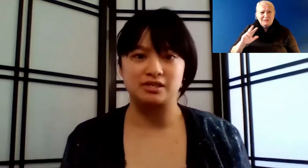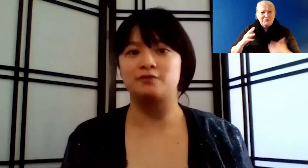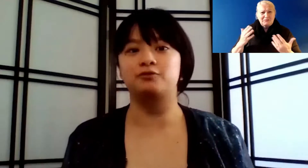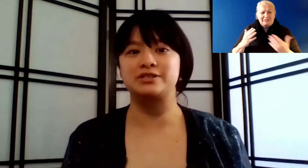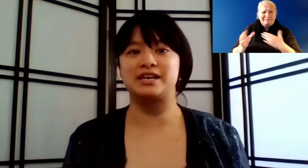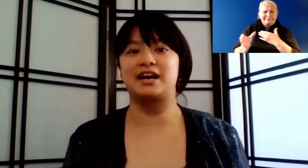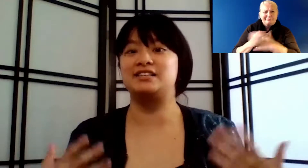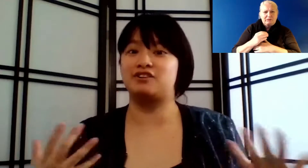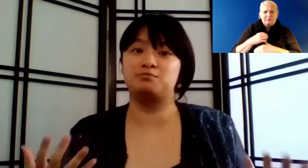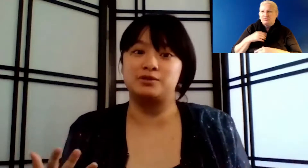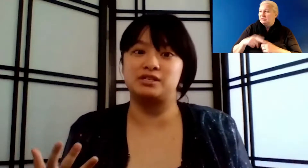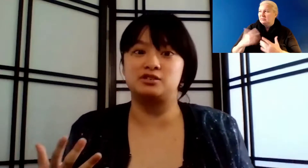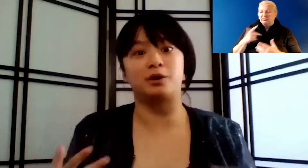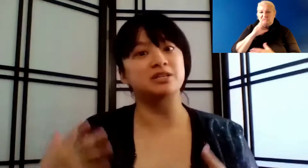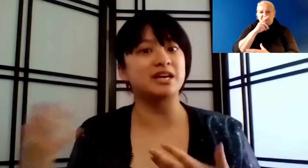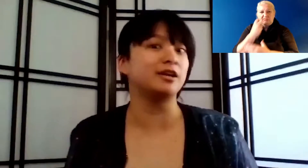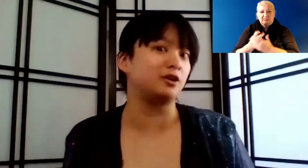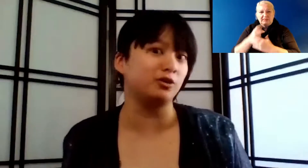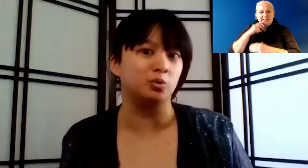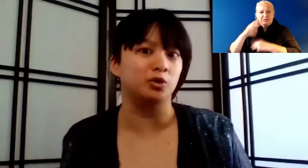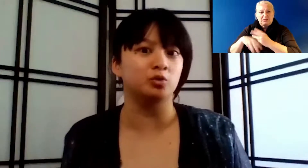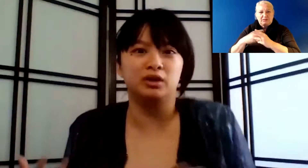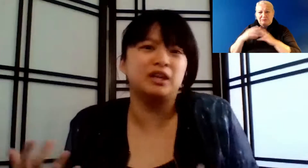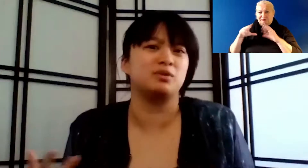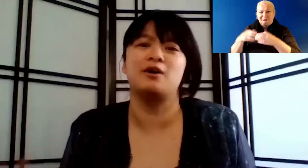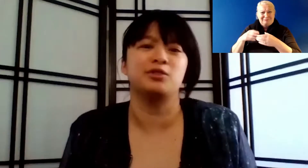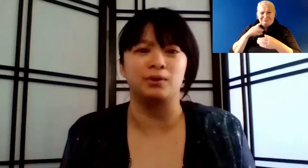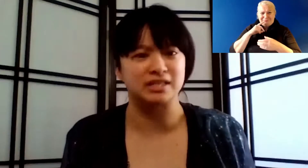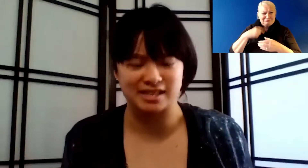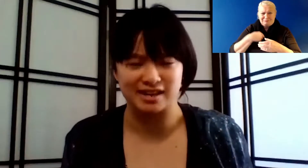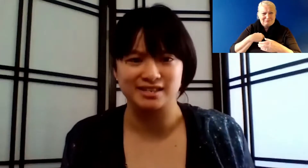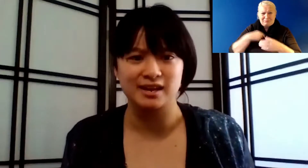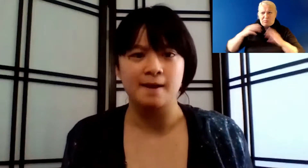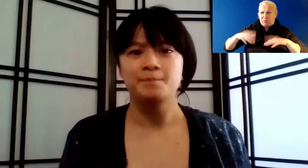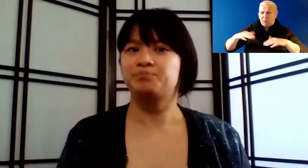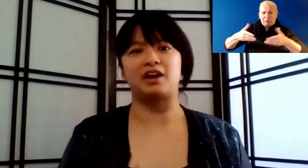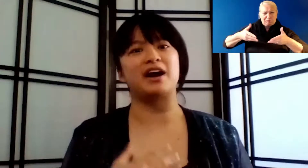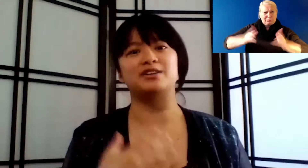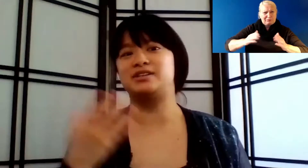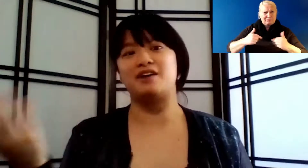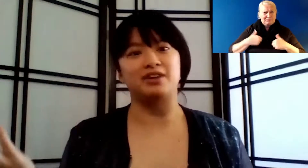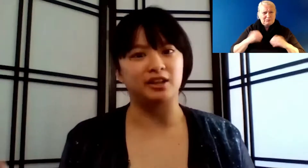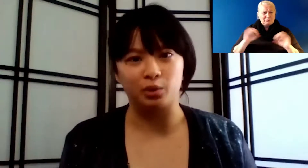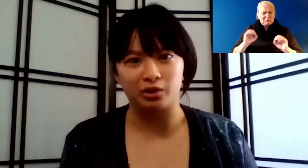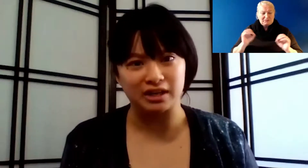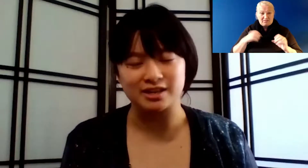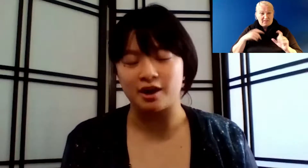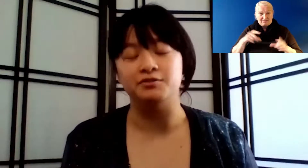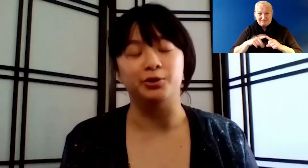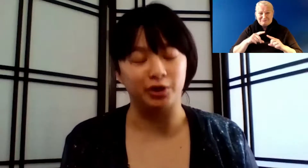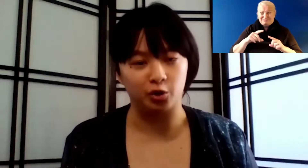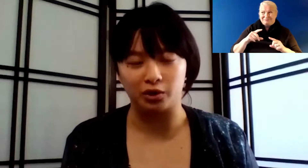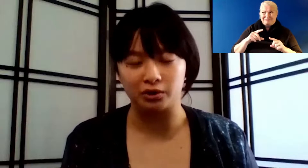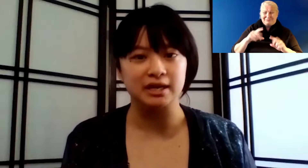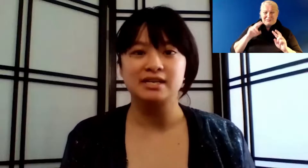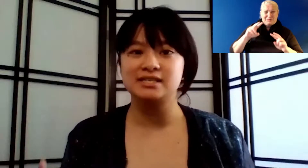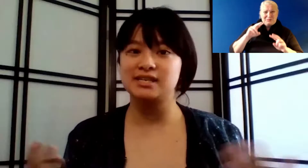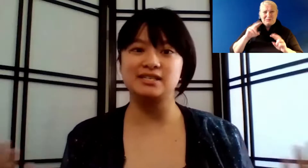of forcing a deaf person to partake in the hearing world really without their consent. I've had to navigate the weirdness of the hearing world since I